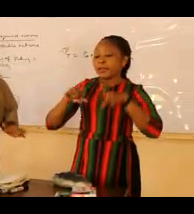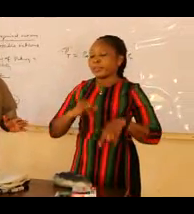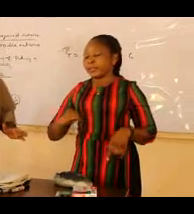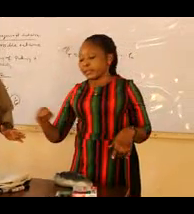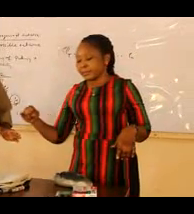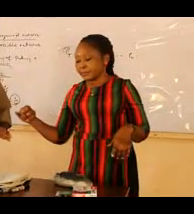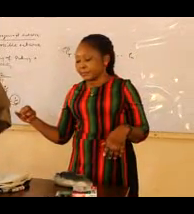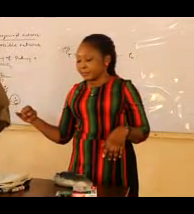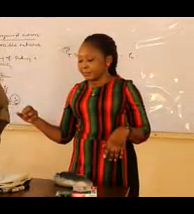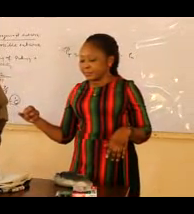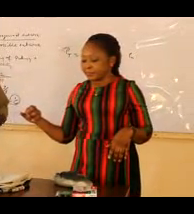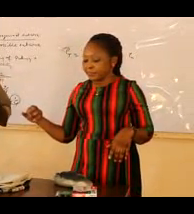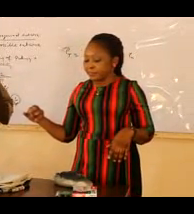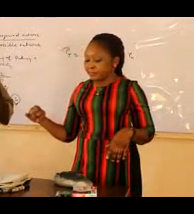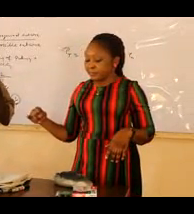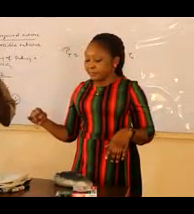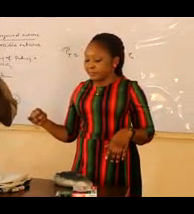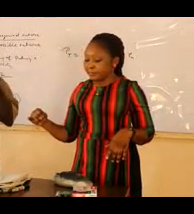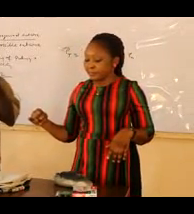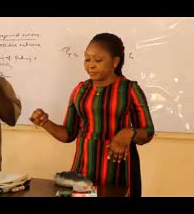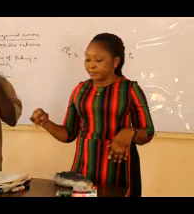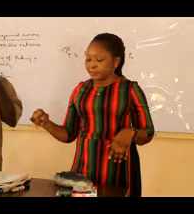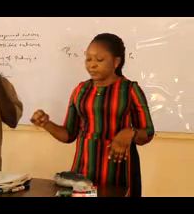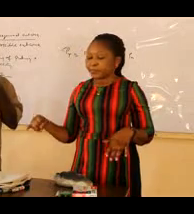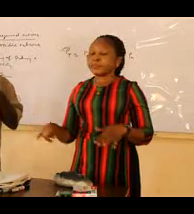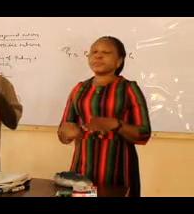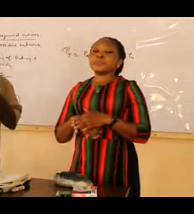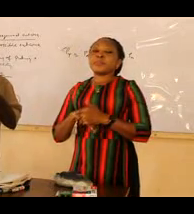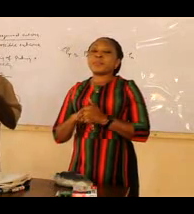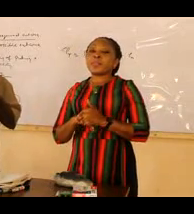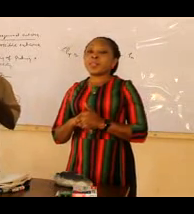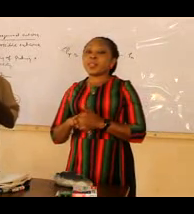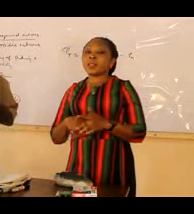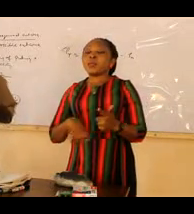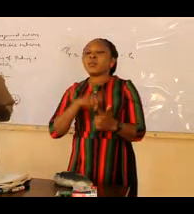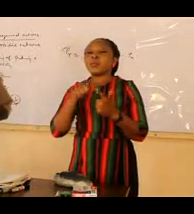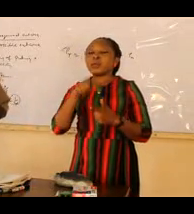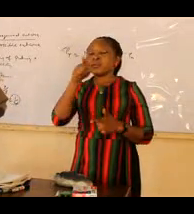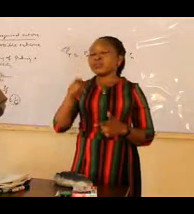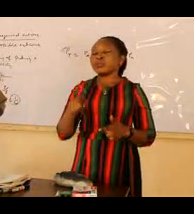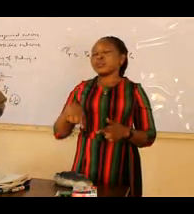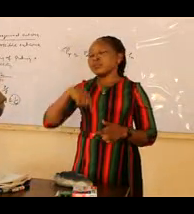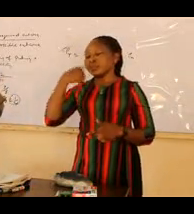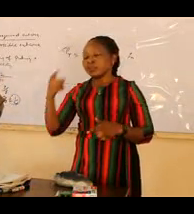teaching this in detail. I'm just reminding you what I've done. This is SS3 work. So when you say